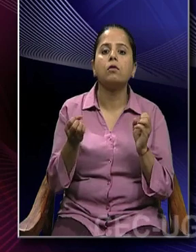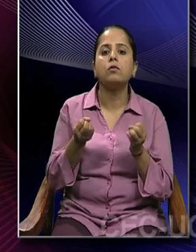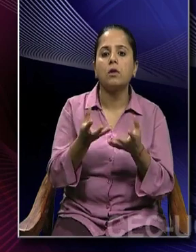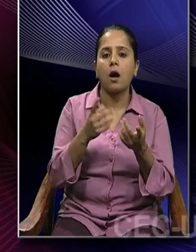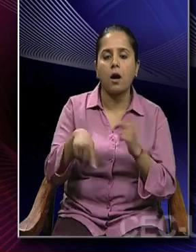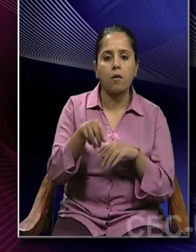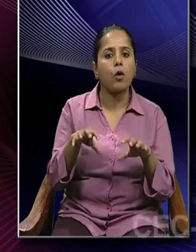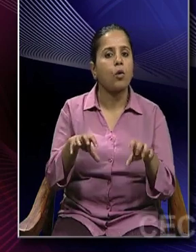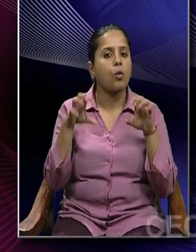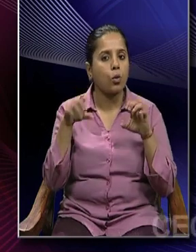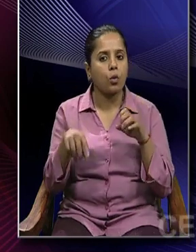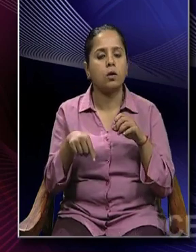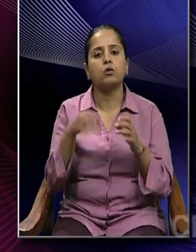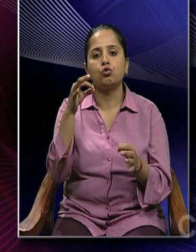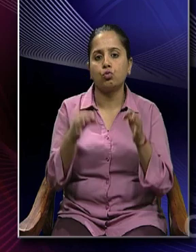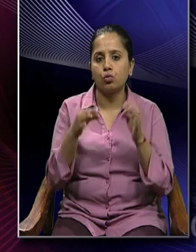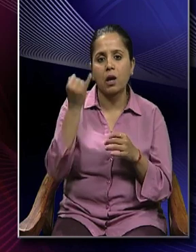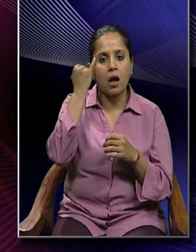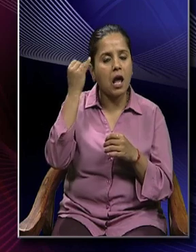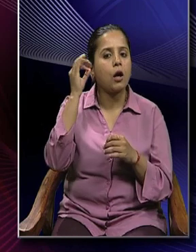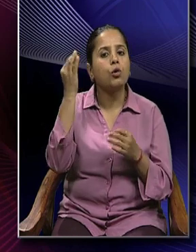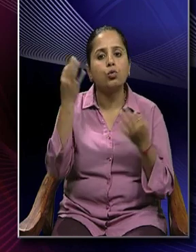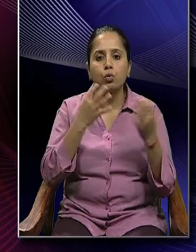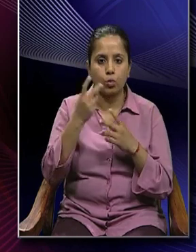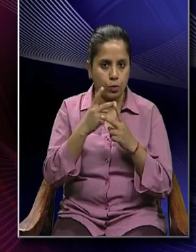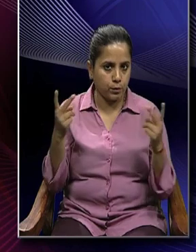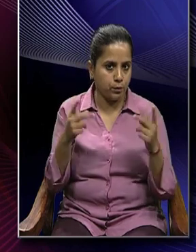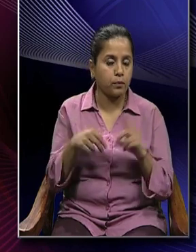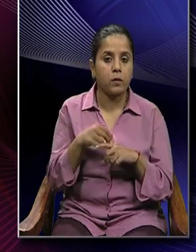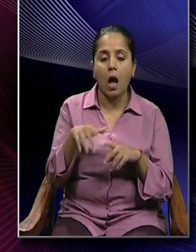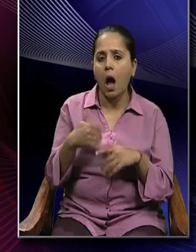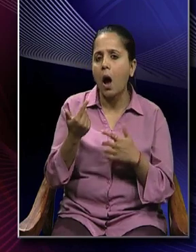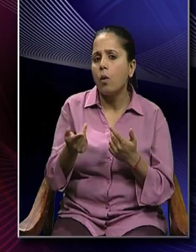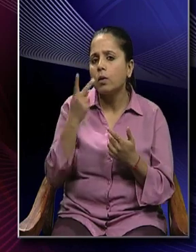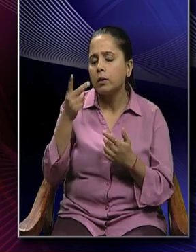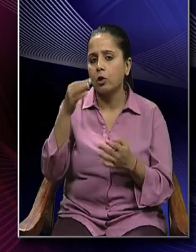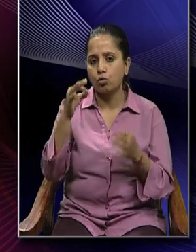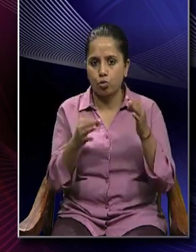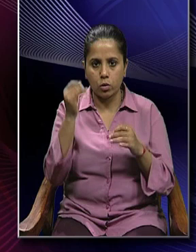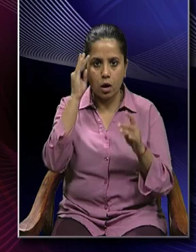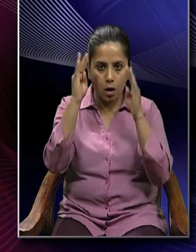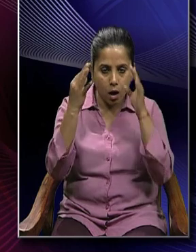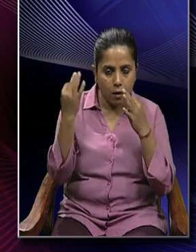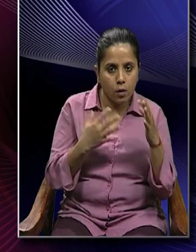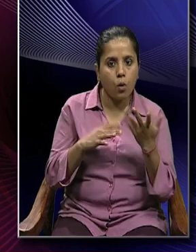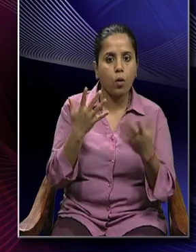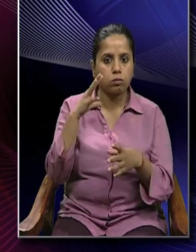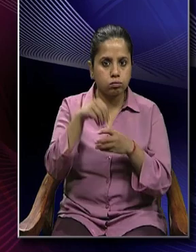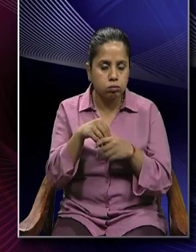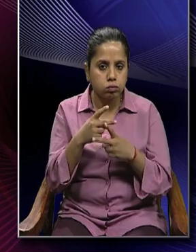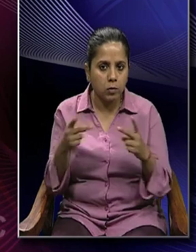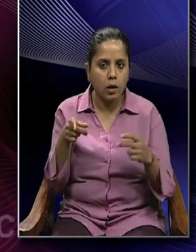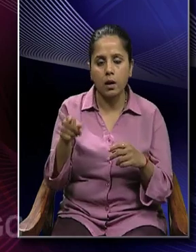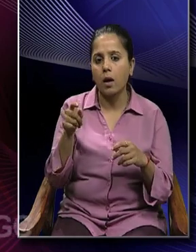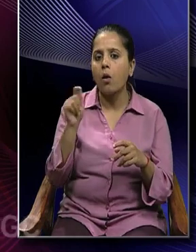the constitution by the judicial innovation as well. So how judicial innovation or intervention has definitely played